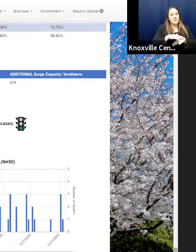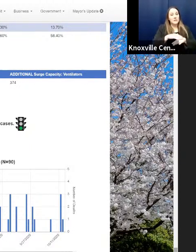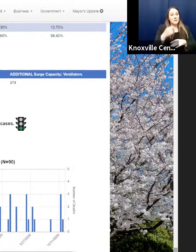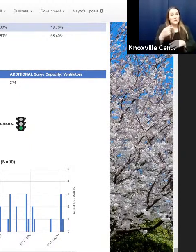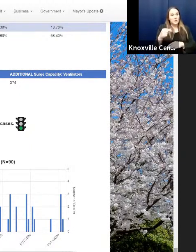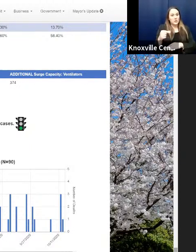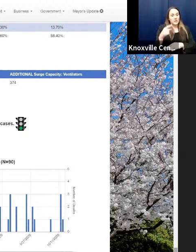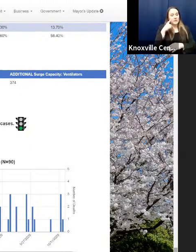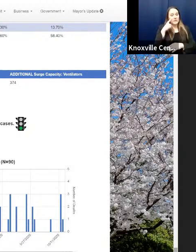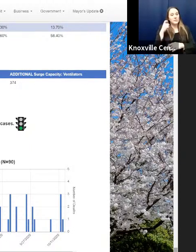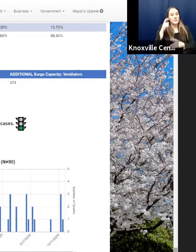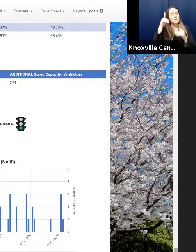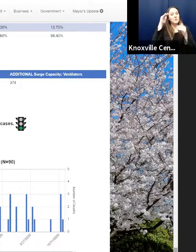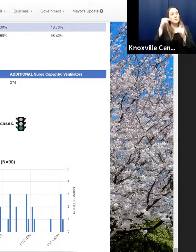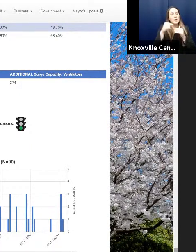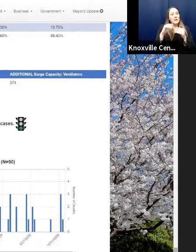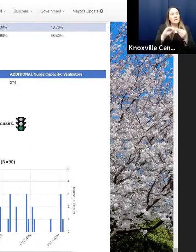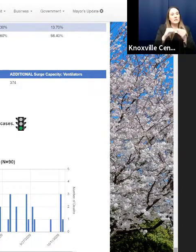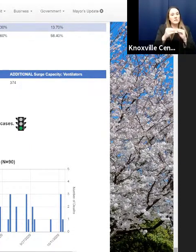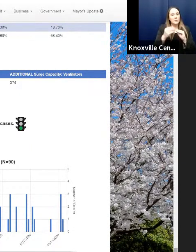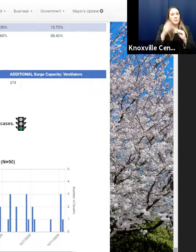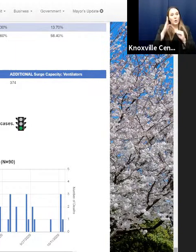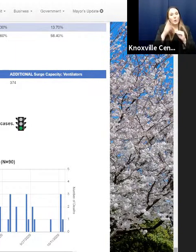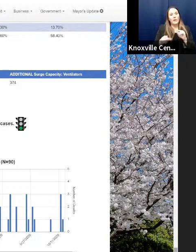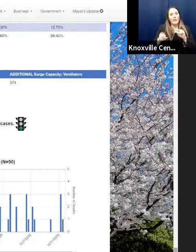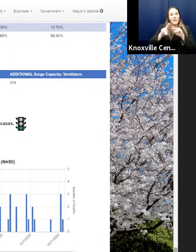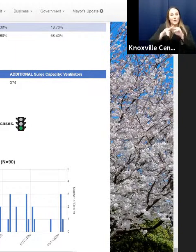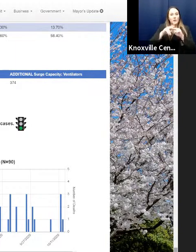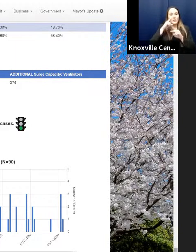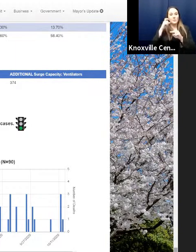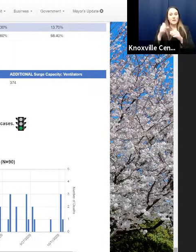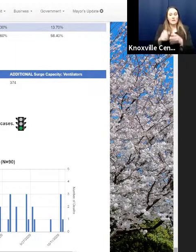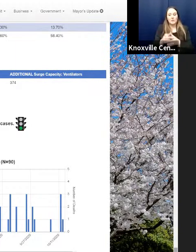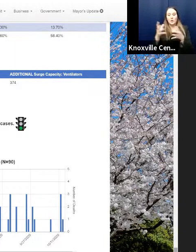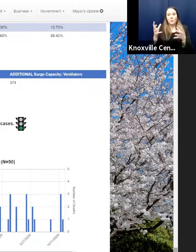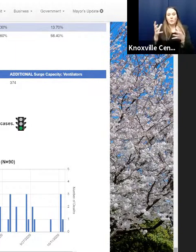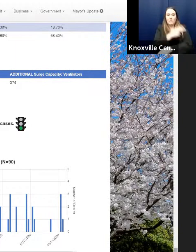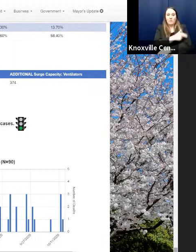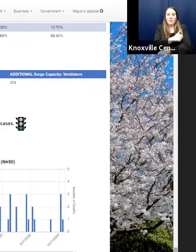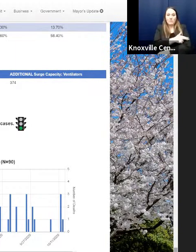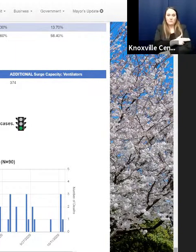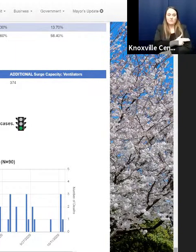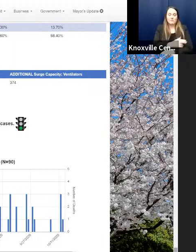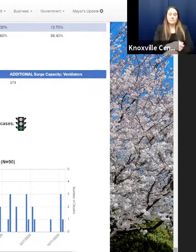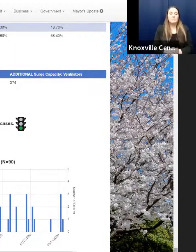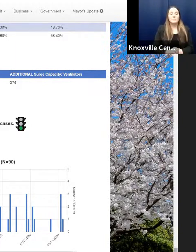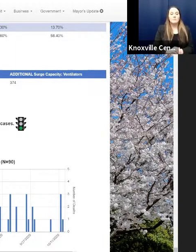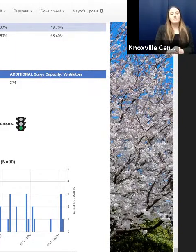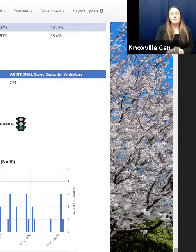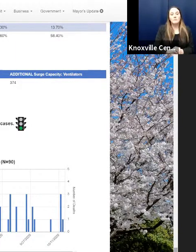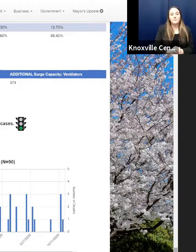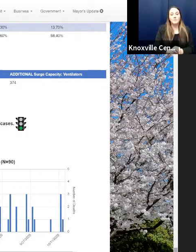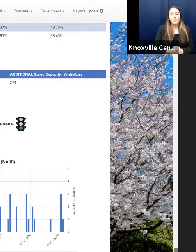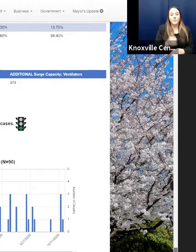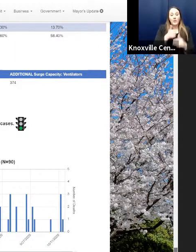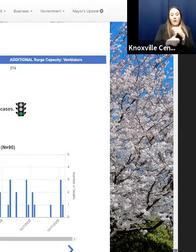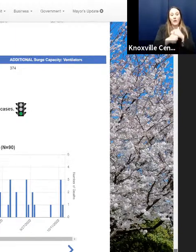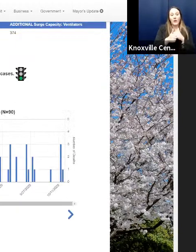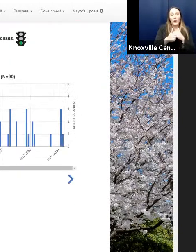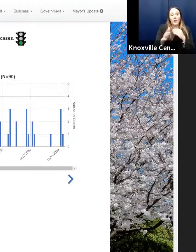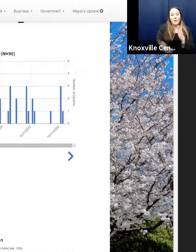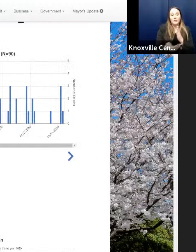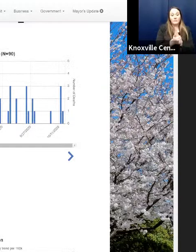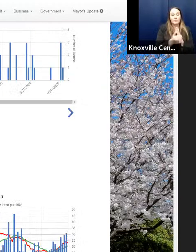we anticipate this number to increase with a growing number of hospitalizations. Under our supplemental